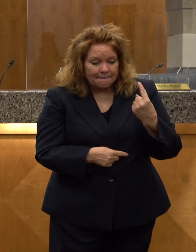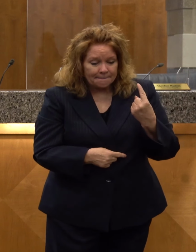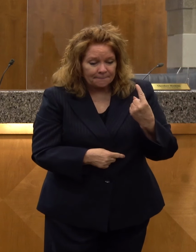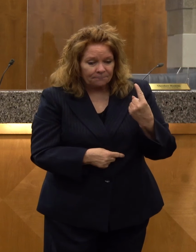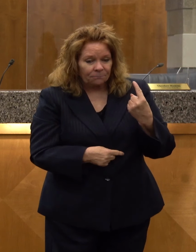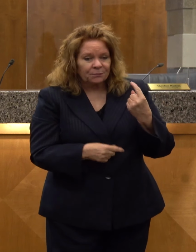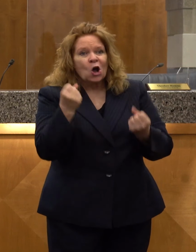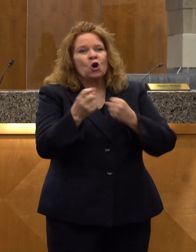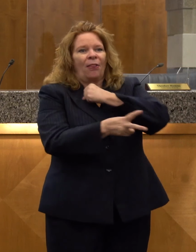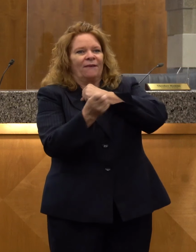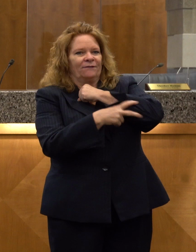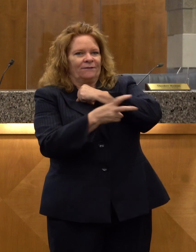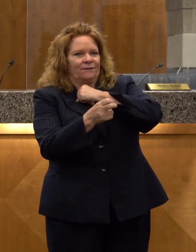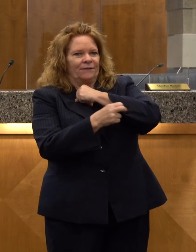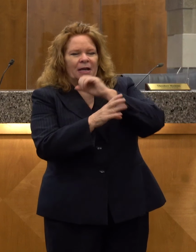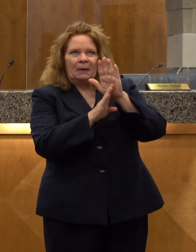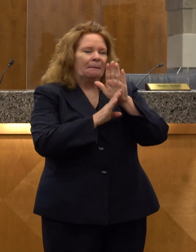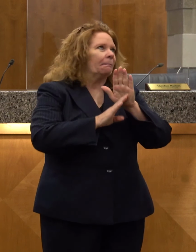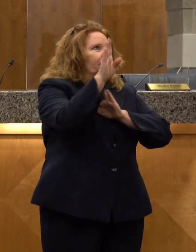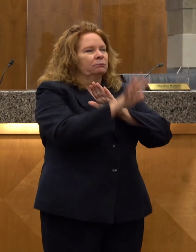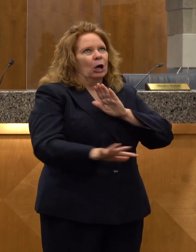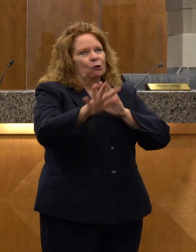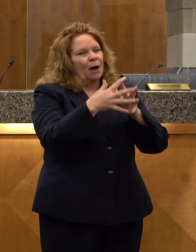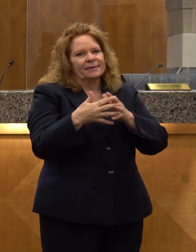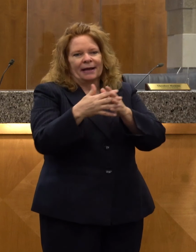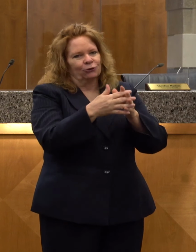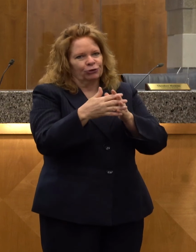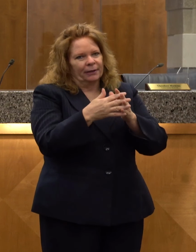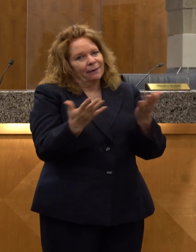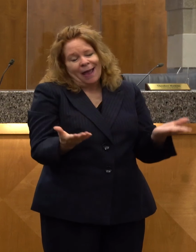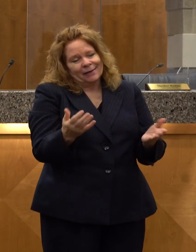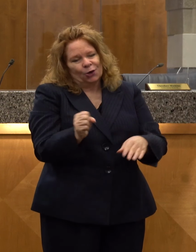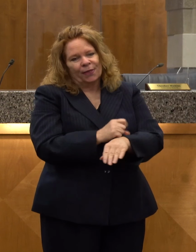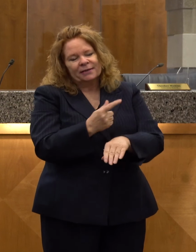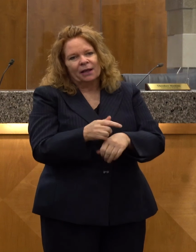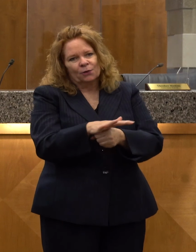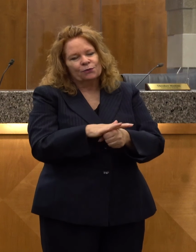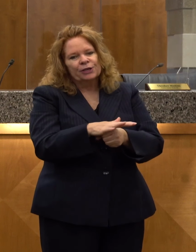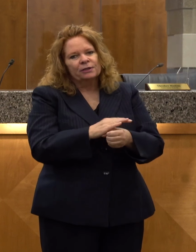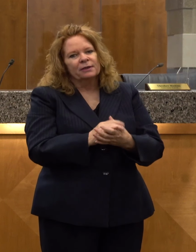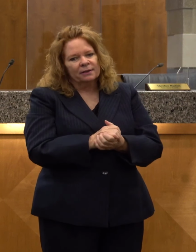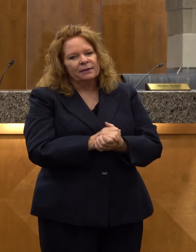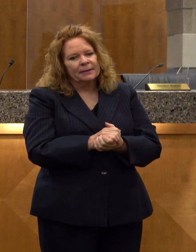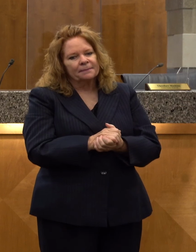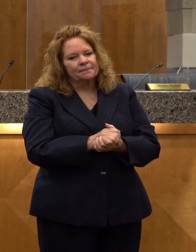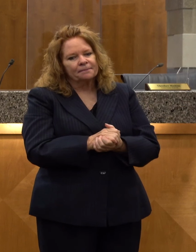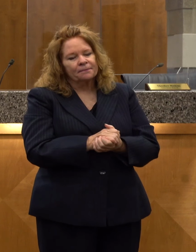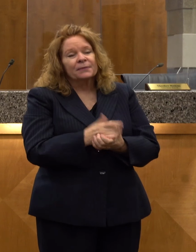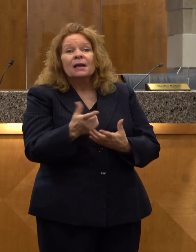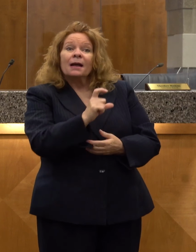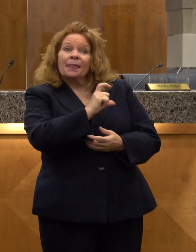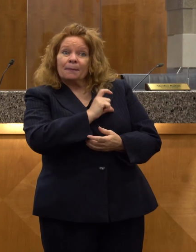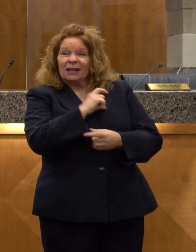the car thefts that are escalating across the country and even here in the St. Louis region. And the